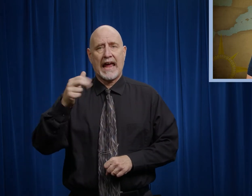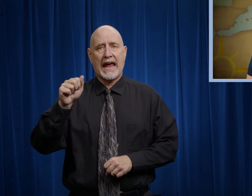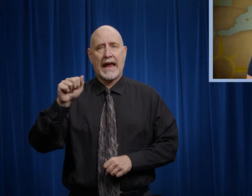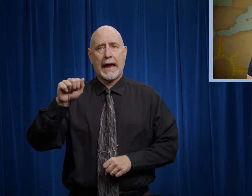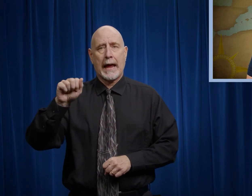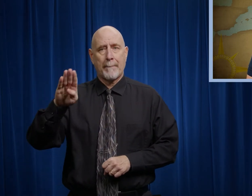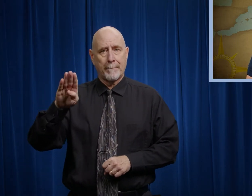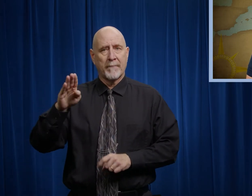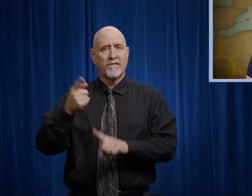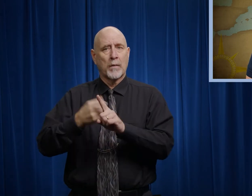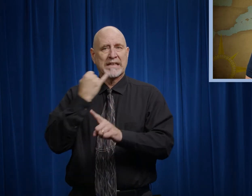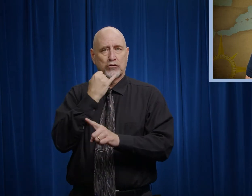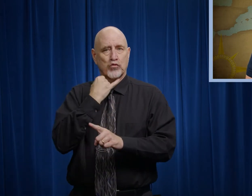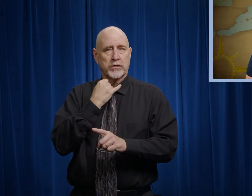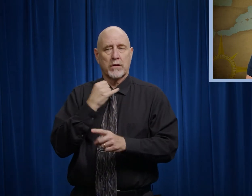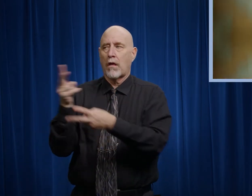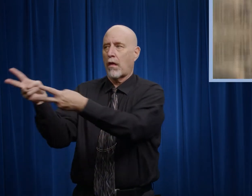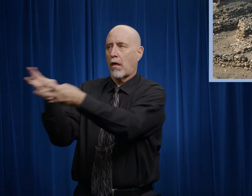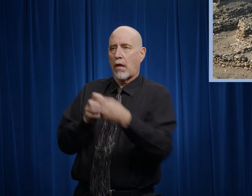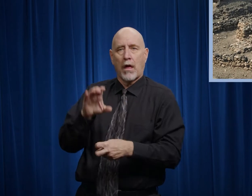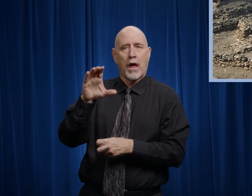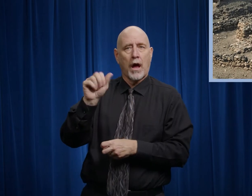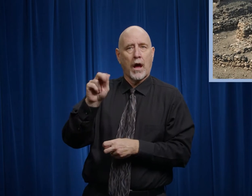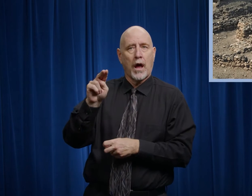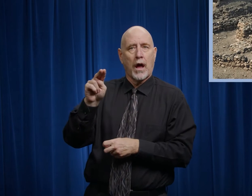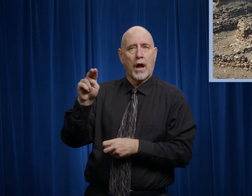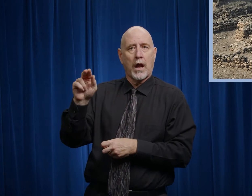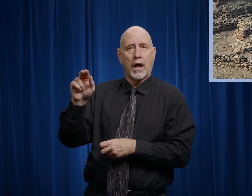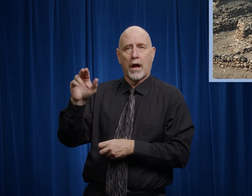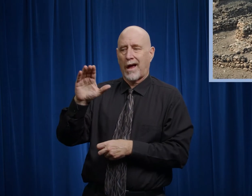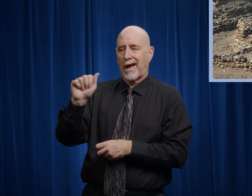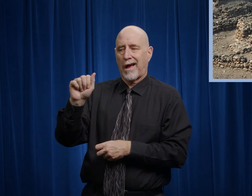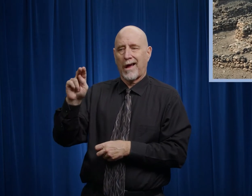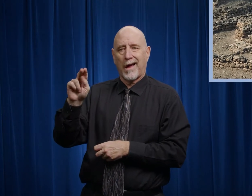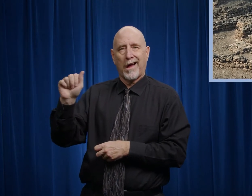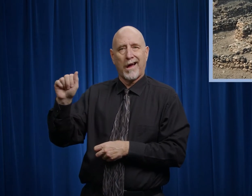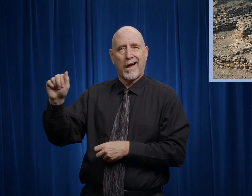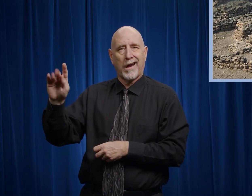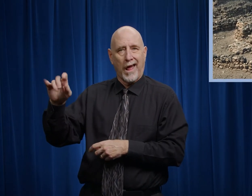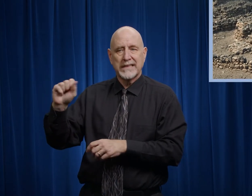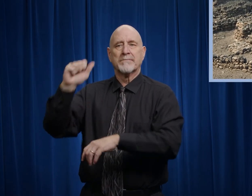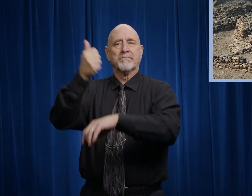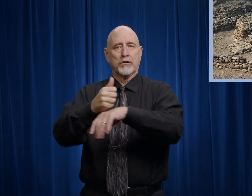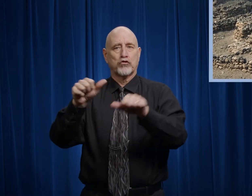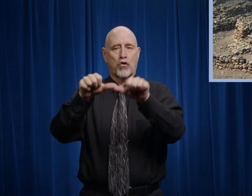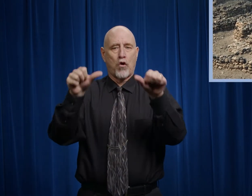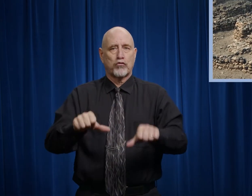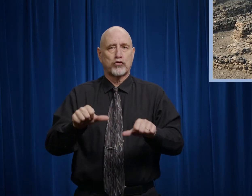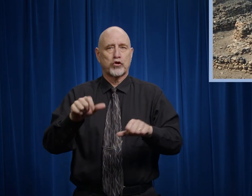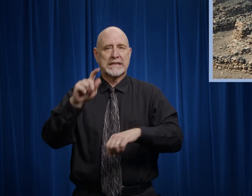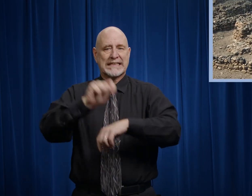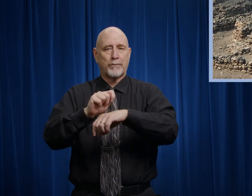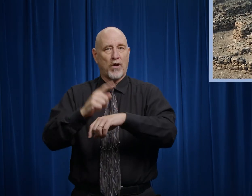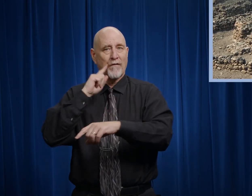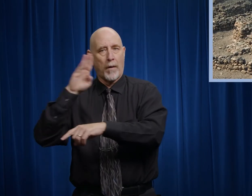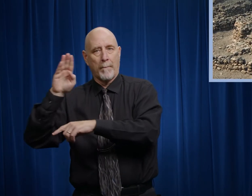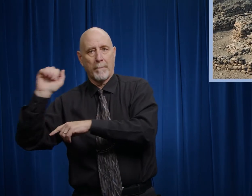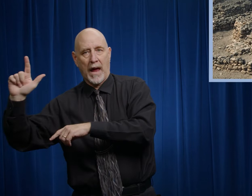Israel adopted the culture of the Canaanites and built an altar and temple in Samaria for both Baal and